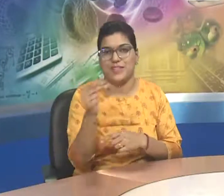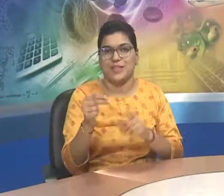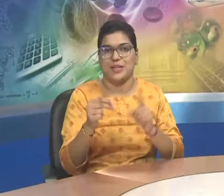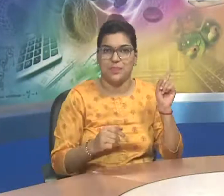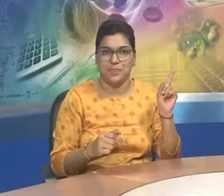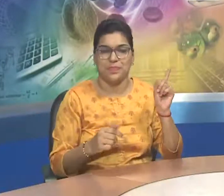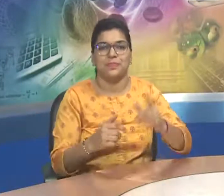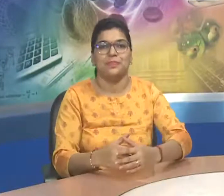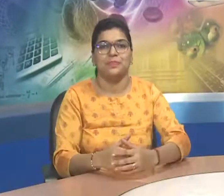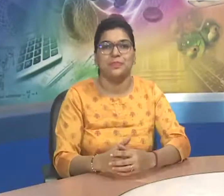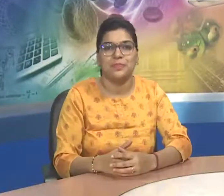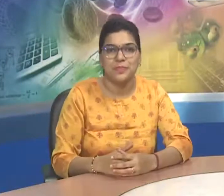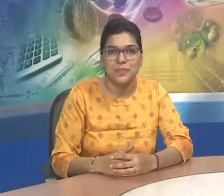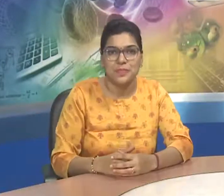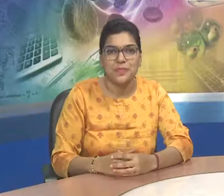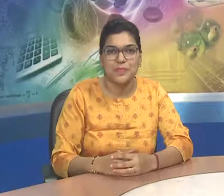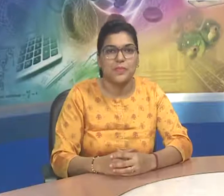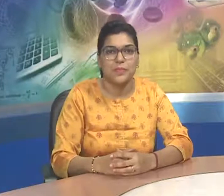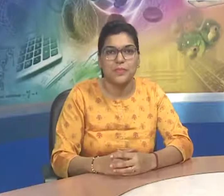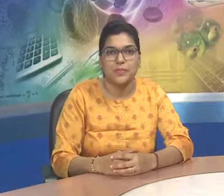is plaguing.